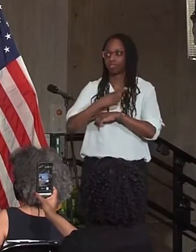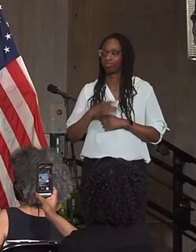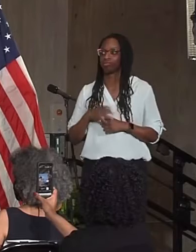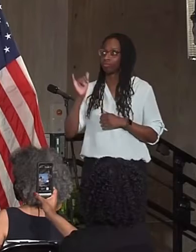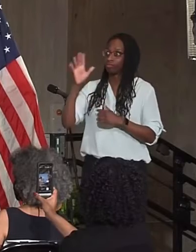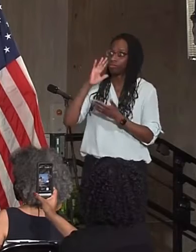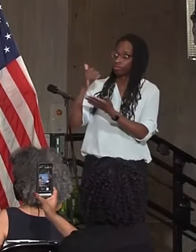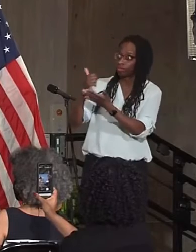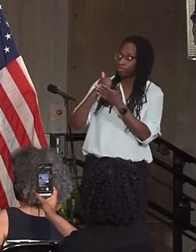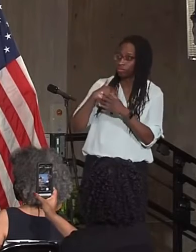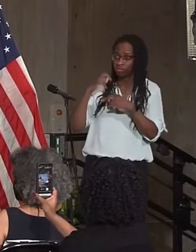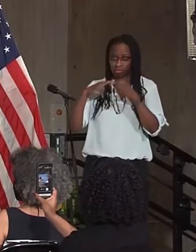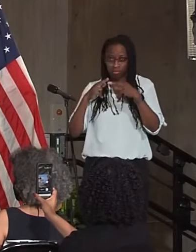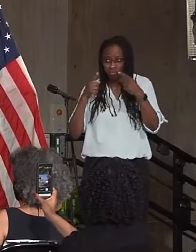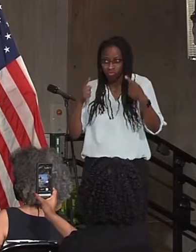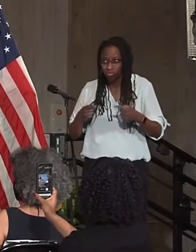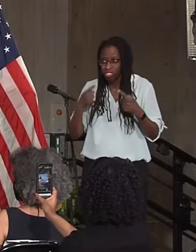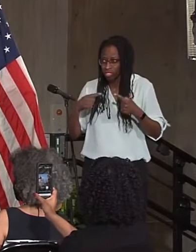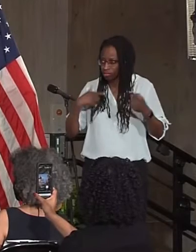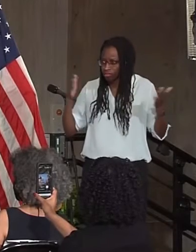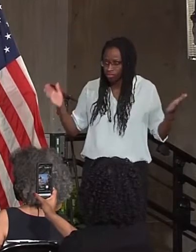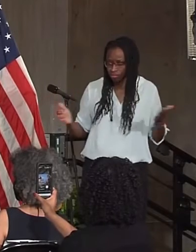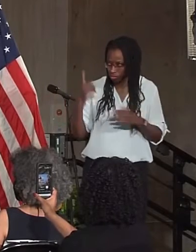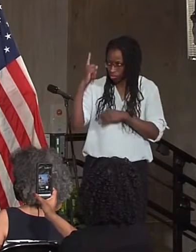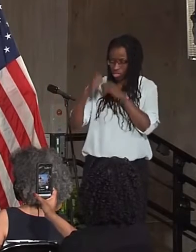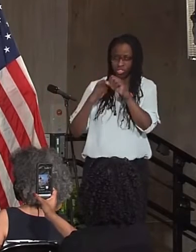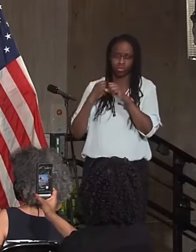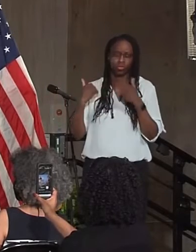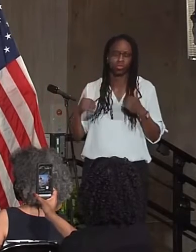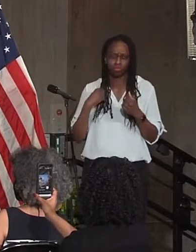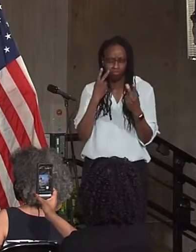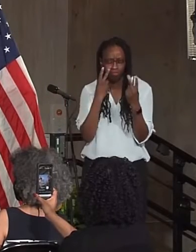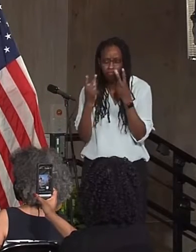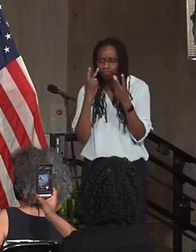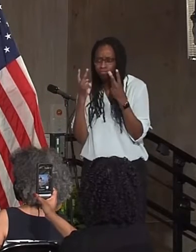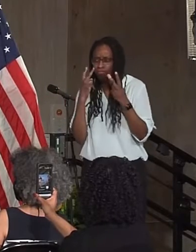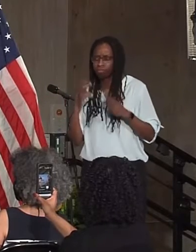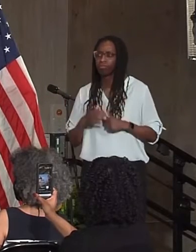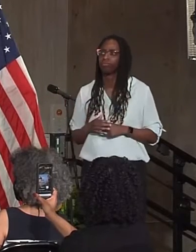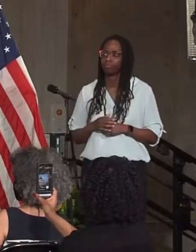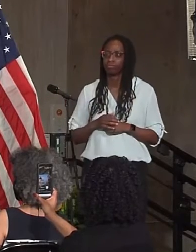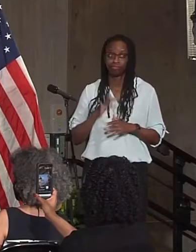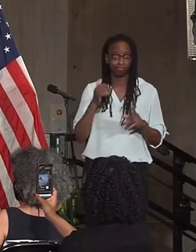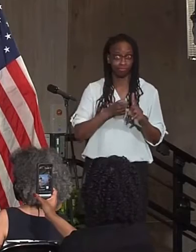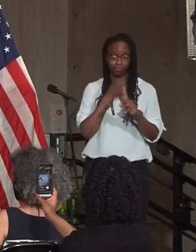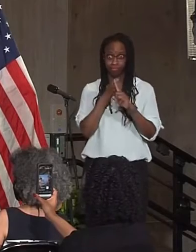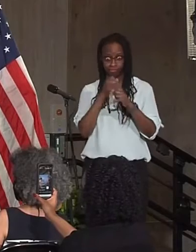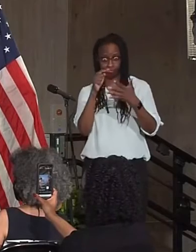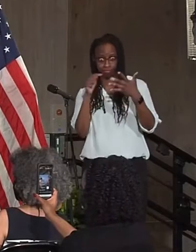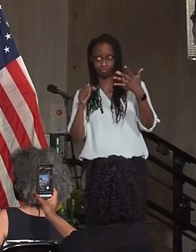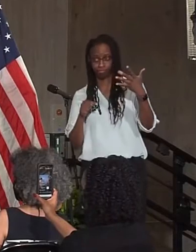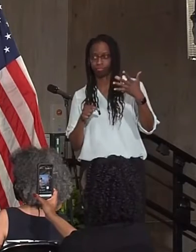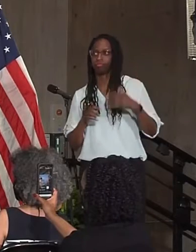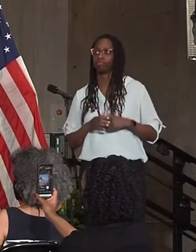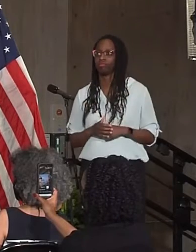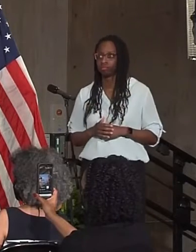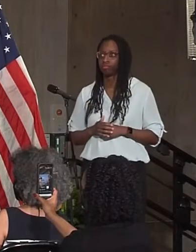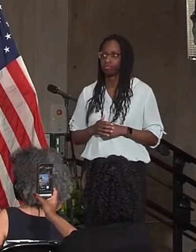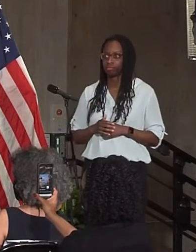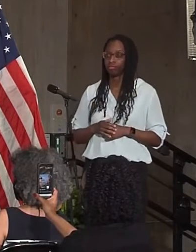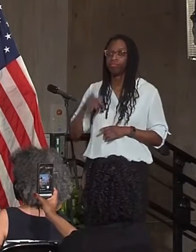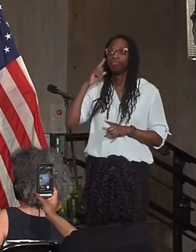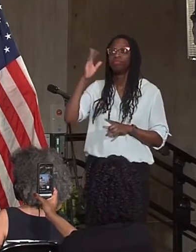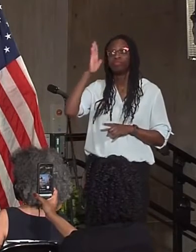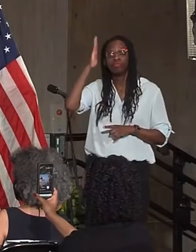have a profound difference. She will make a profound difference for our neighbors and future generations of Bostonians.